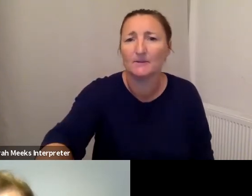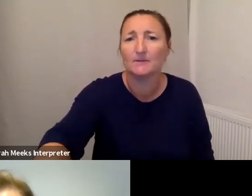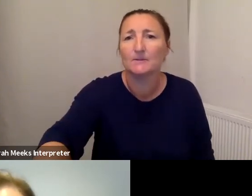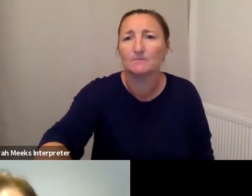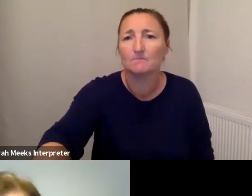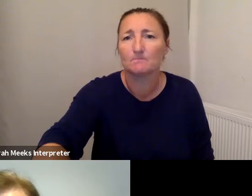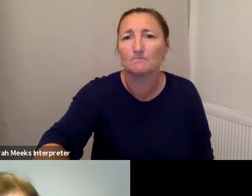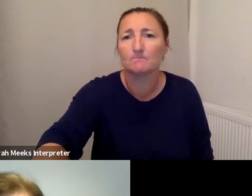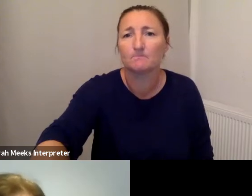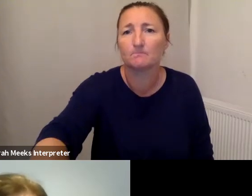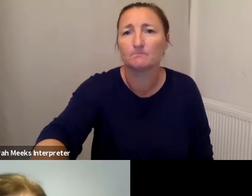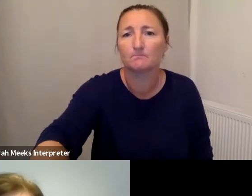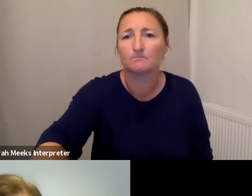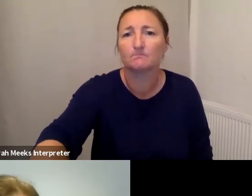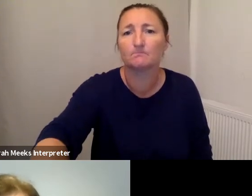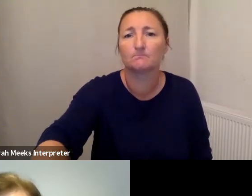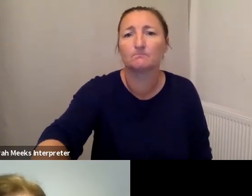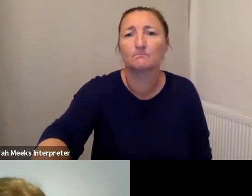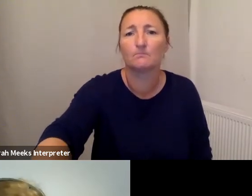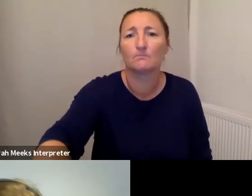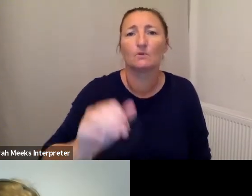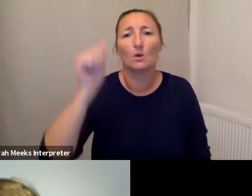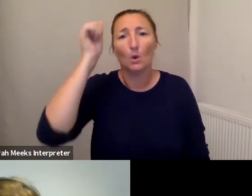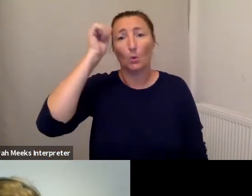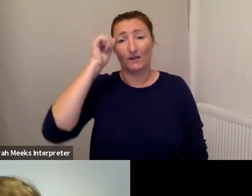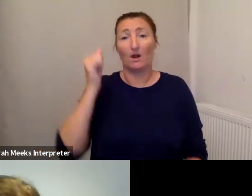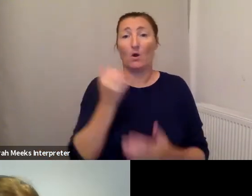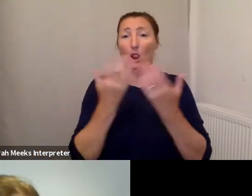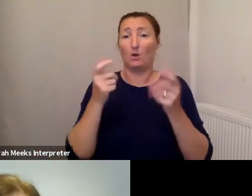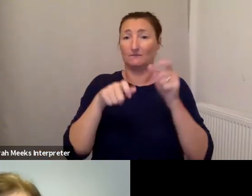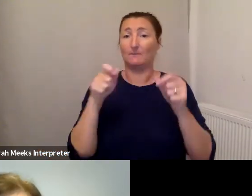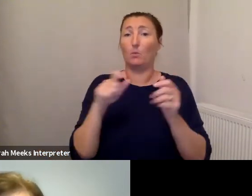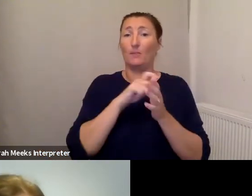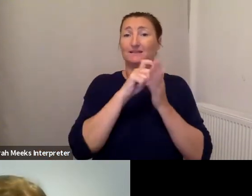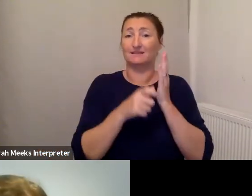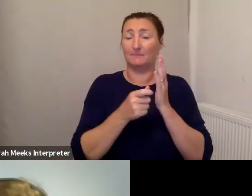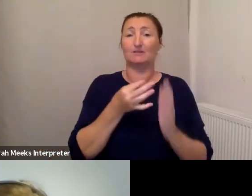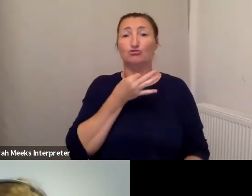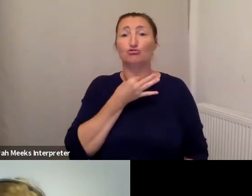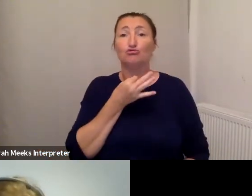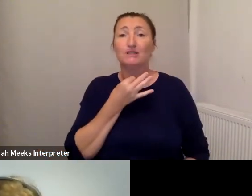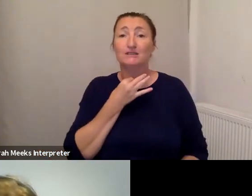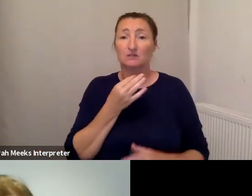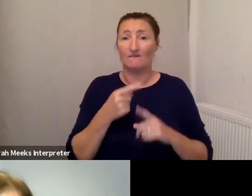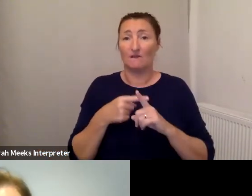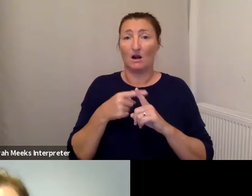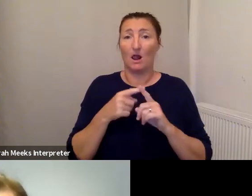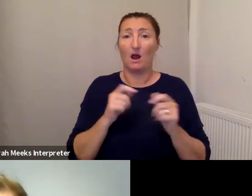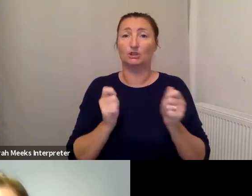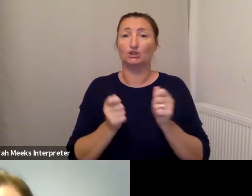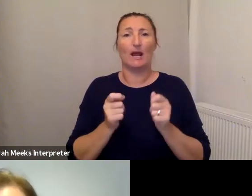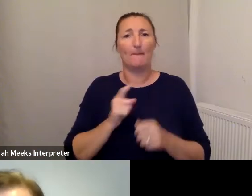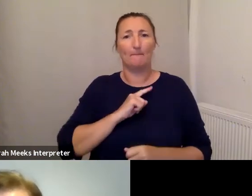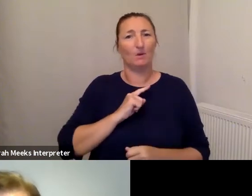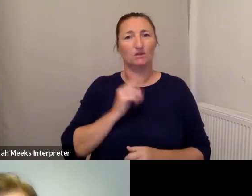see being addressed. We know that people with disabilities are amongst the most at risk from the impact of climate change. That's not because of impairments per se, but